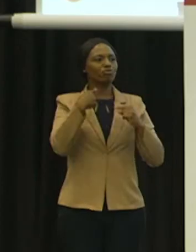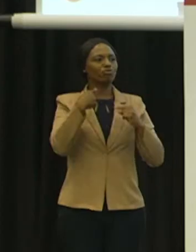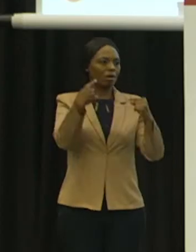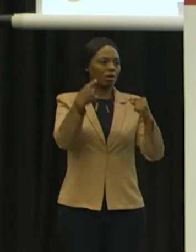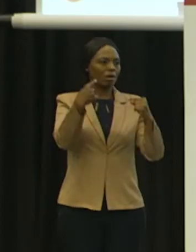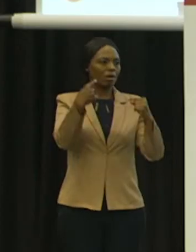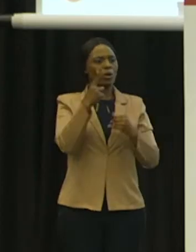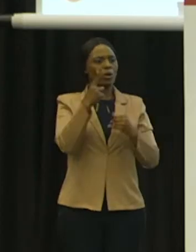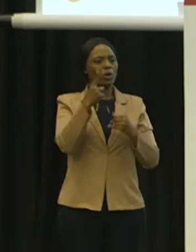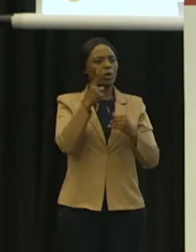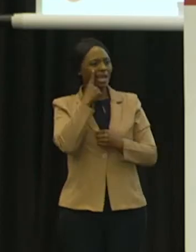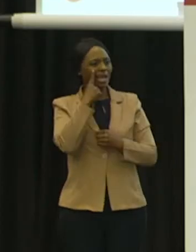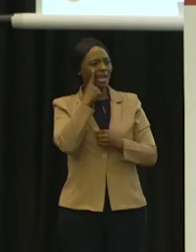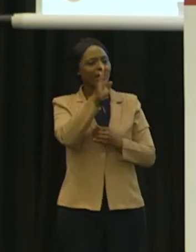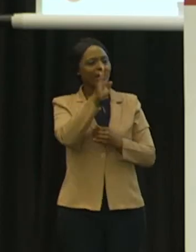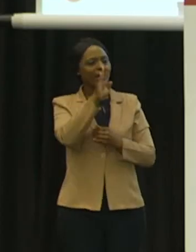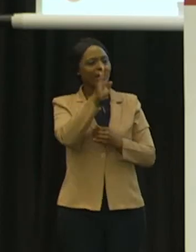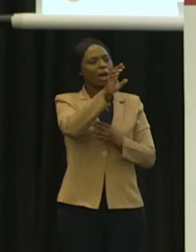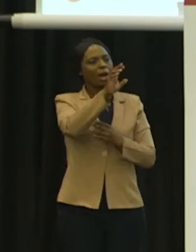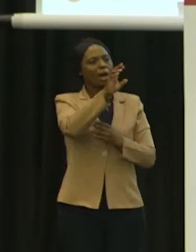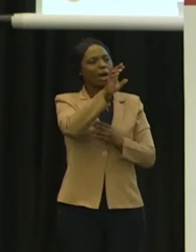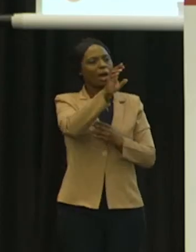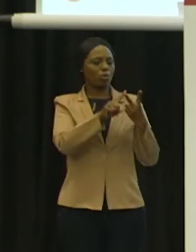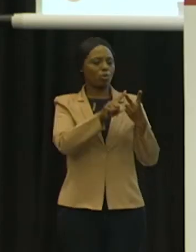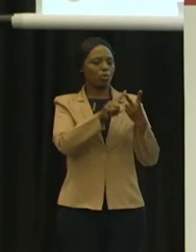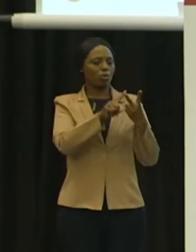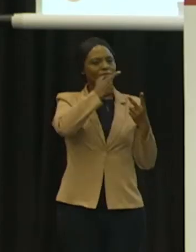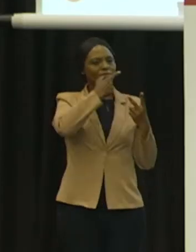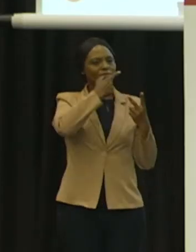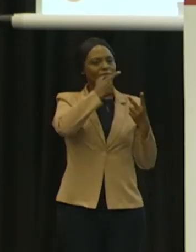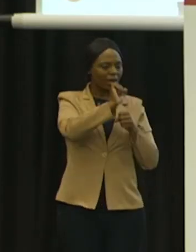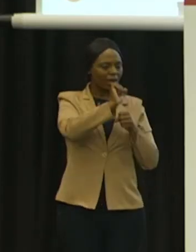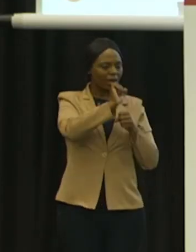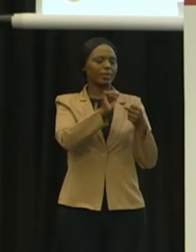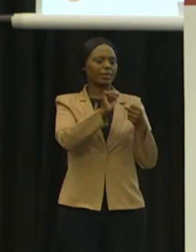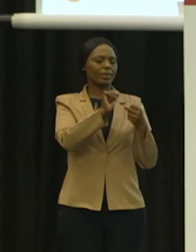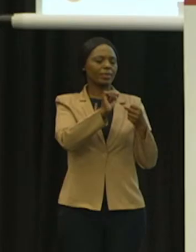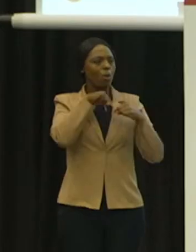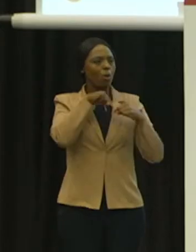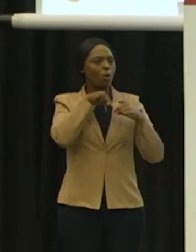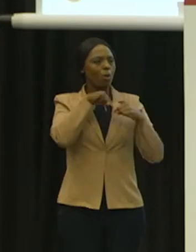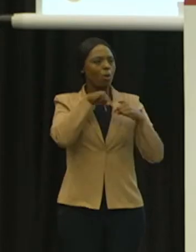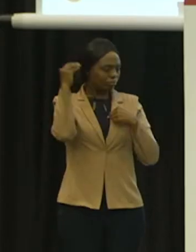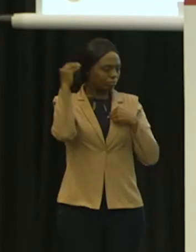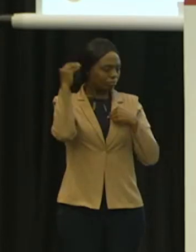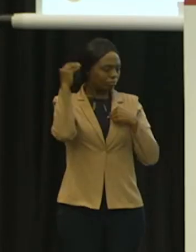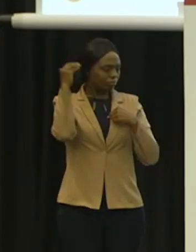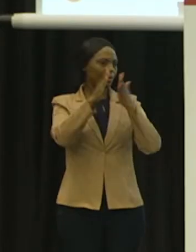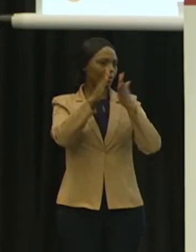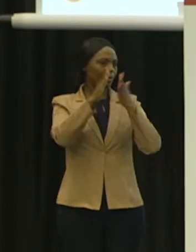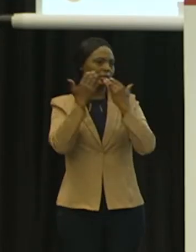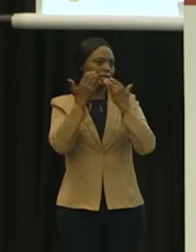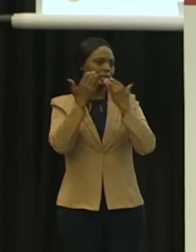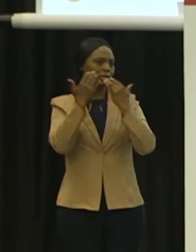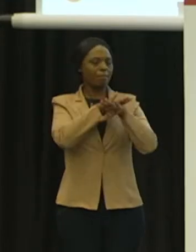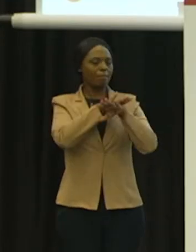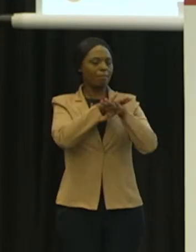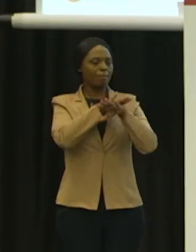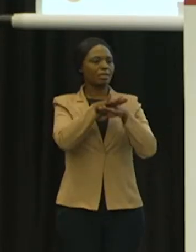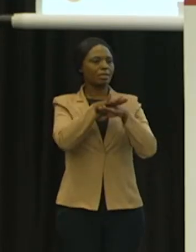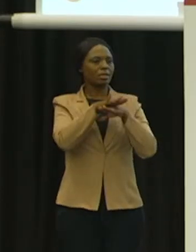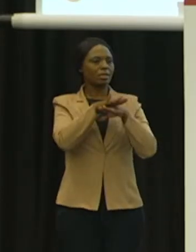tests, in terms of the cost as well as the treatment. We all recognize that community-based models